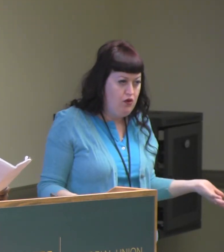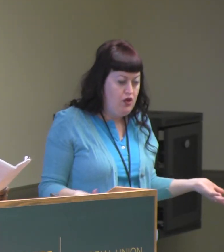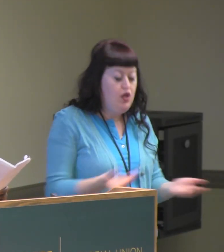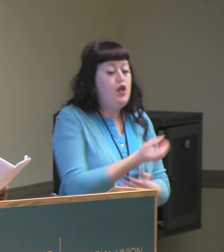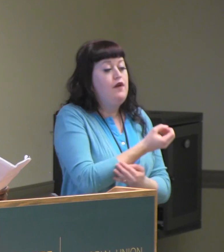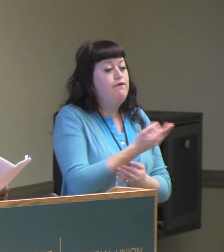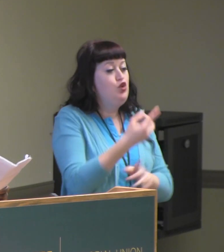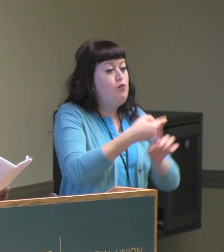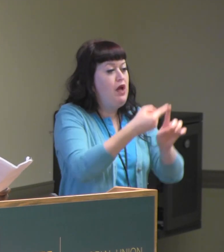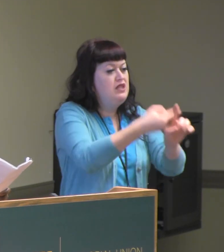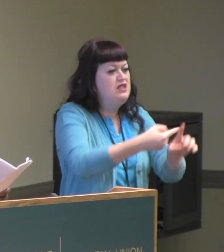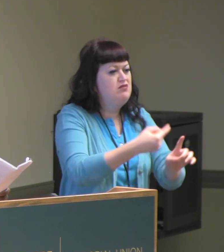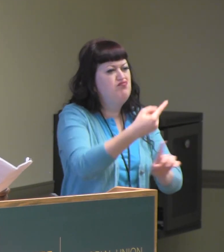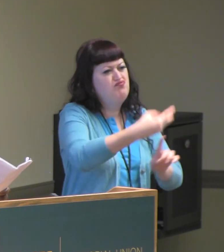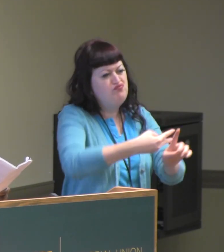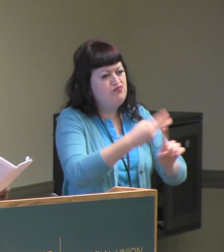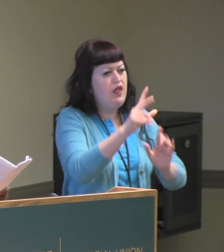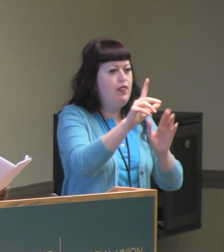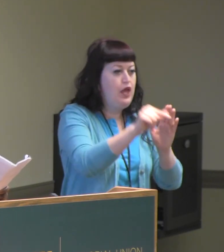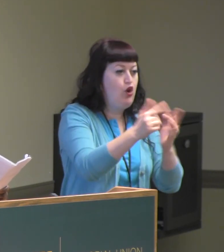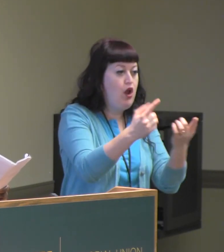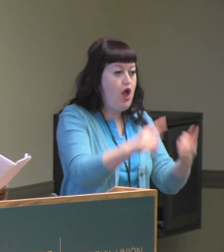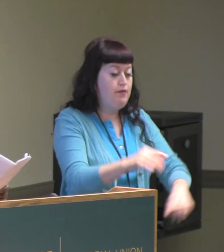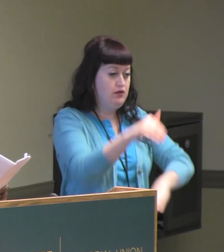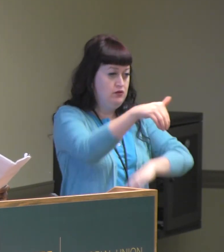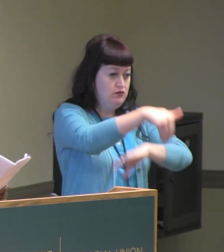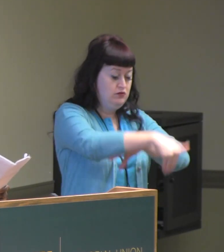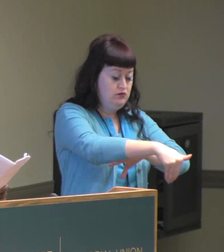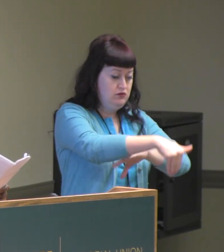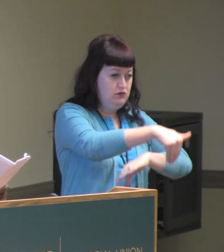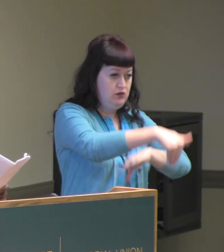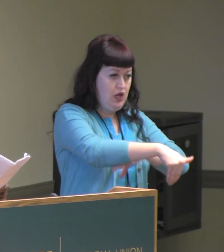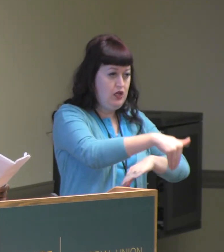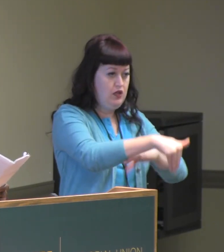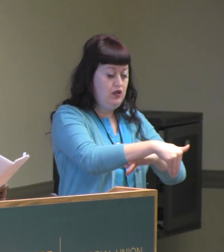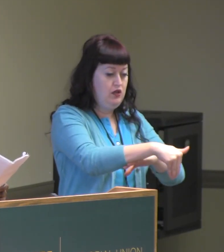after, it was nighttime, and my parents left me in the room with a candle.